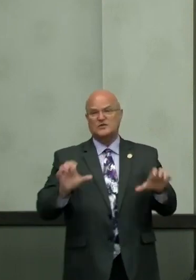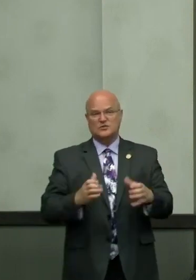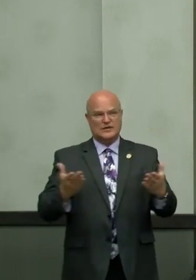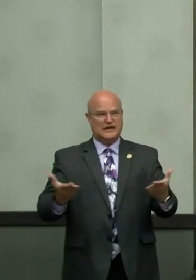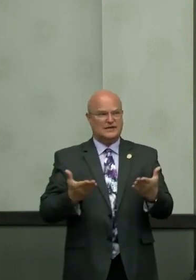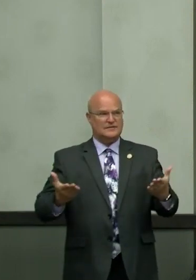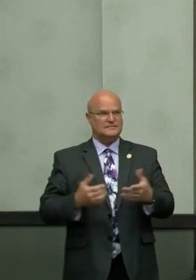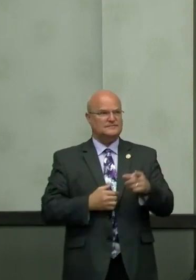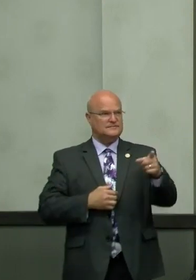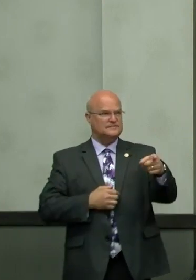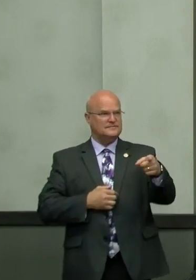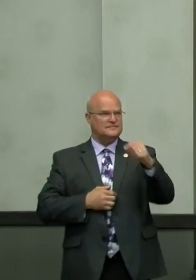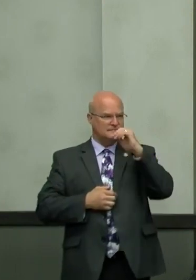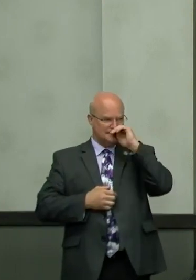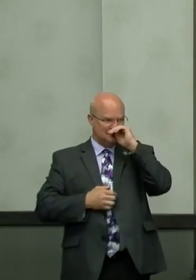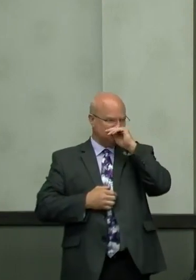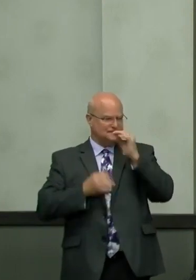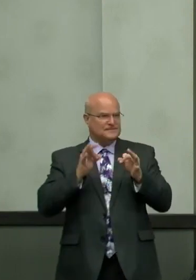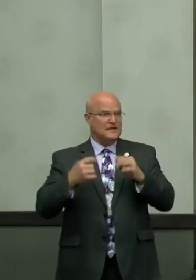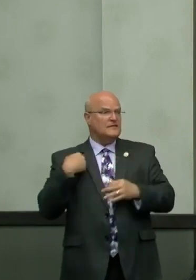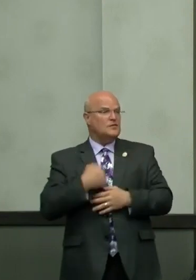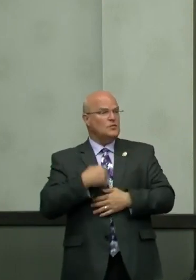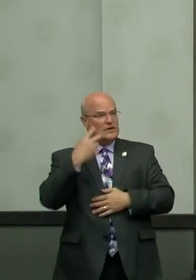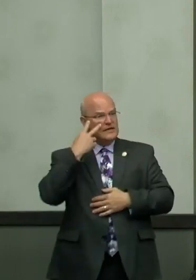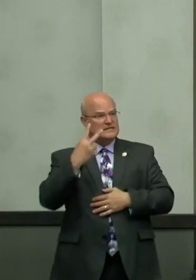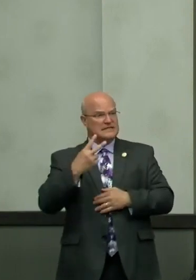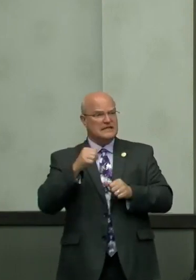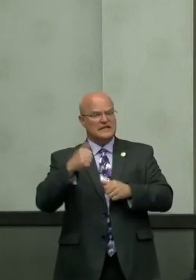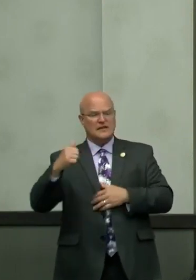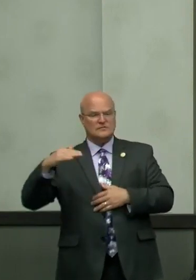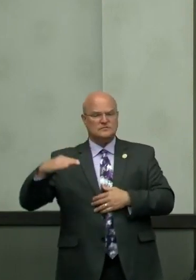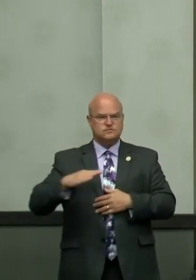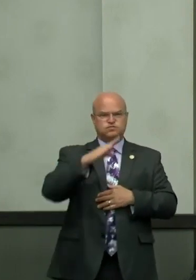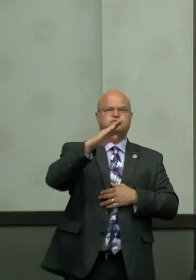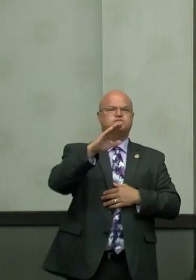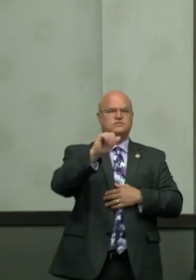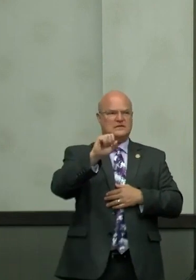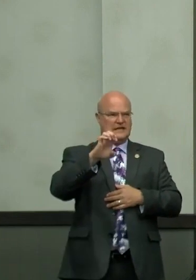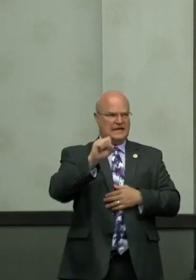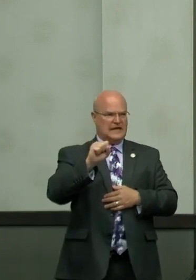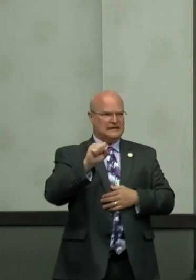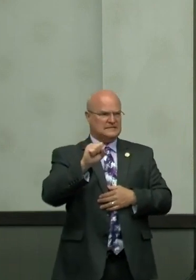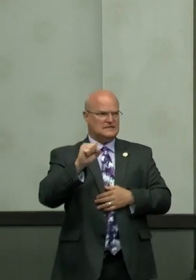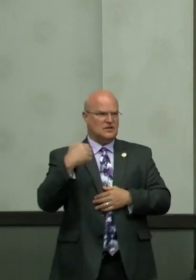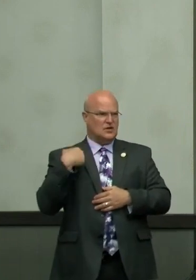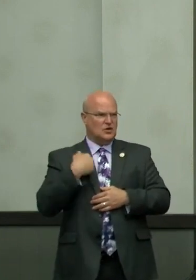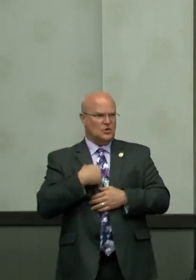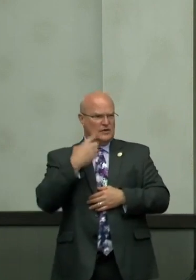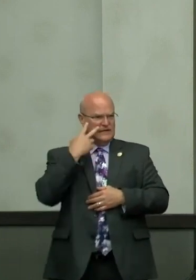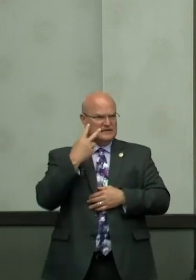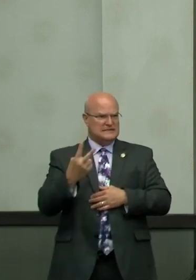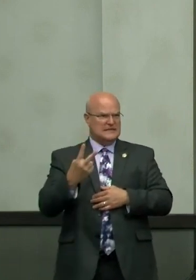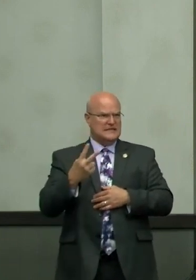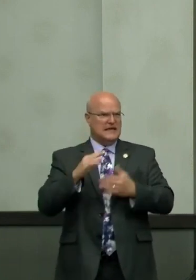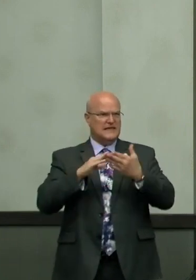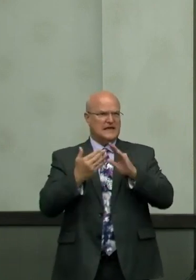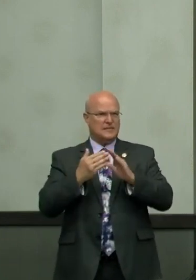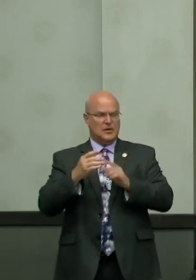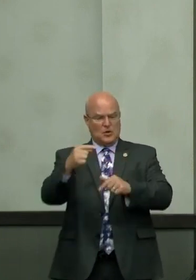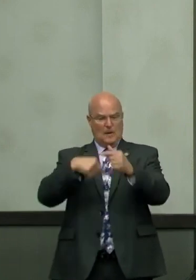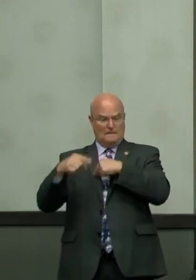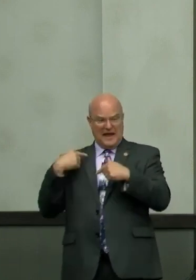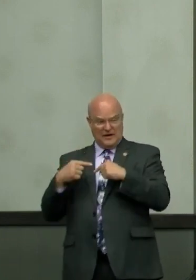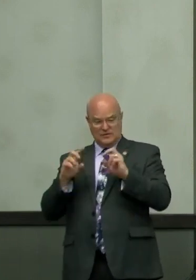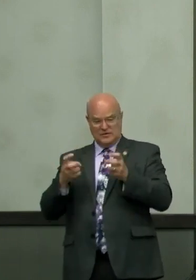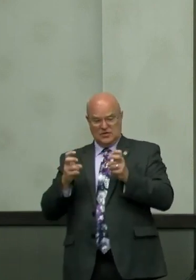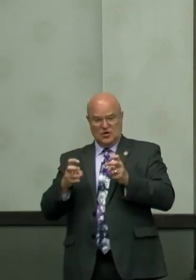are doing. Yes, ma'am. If we do see another spike in cases, do we see the community going